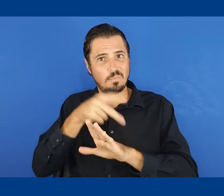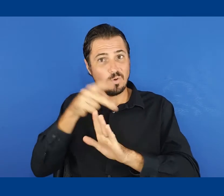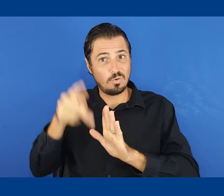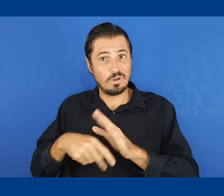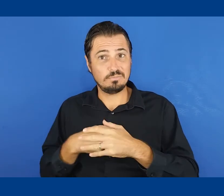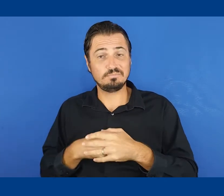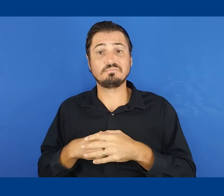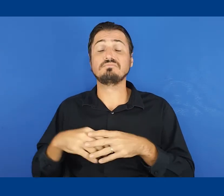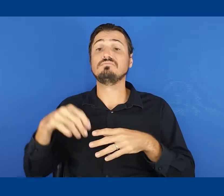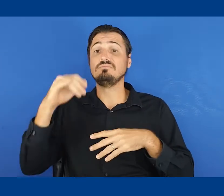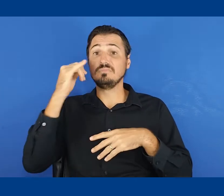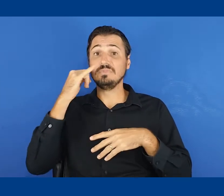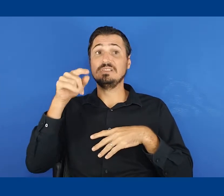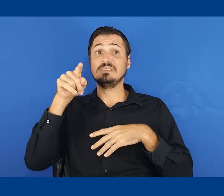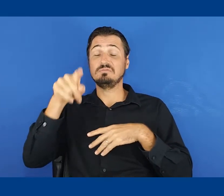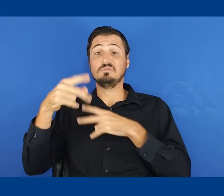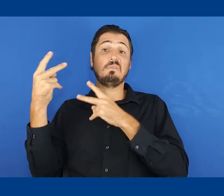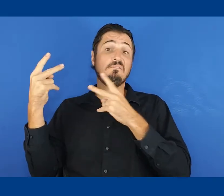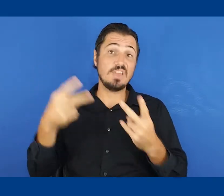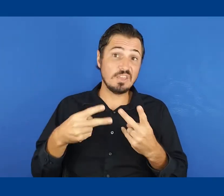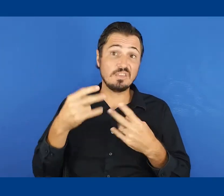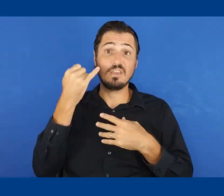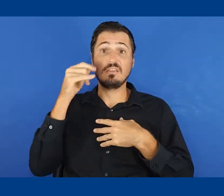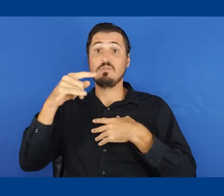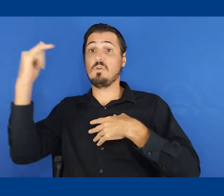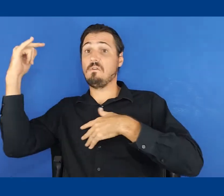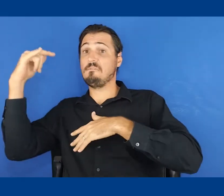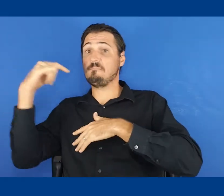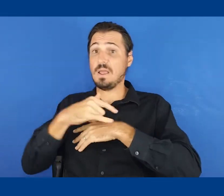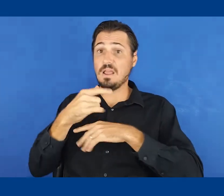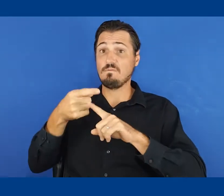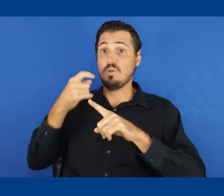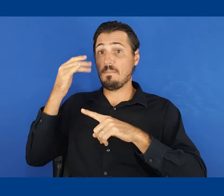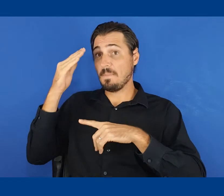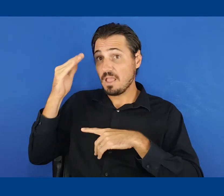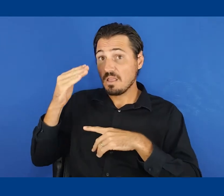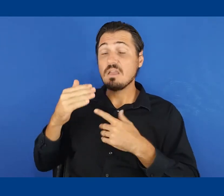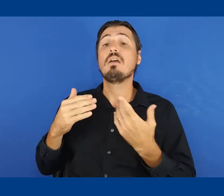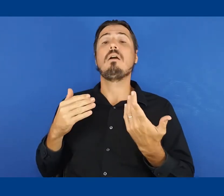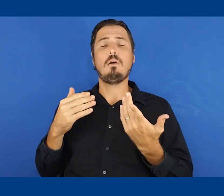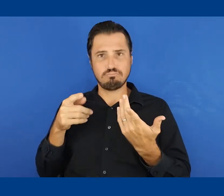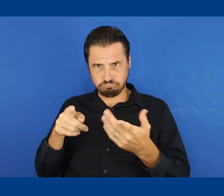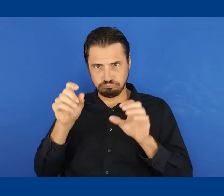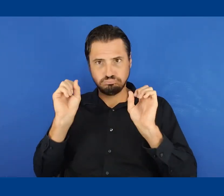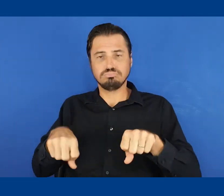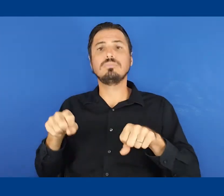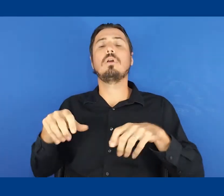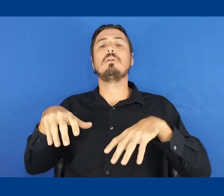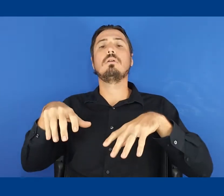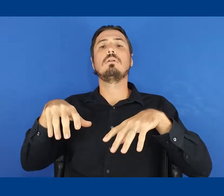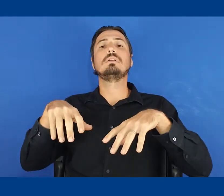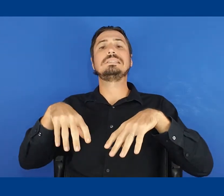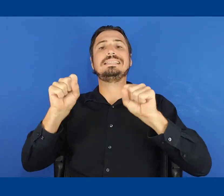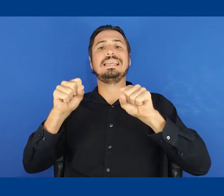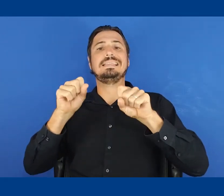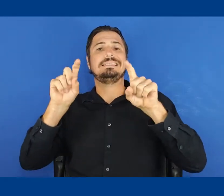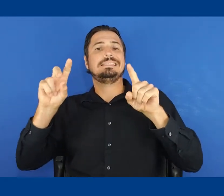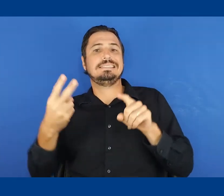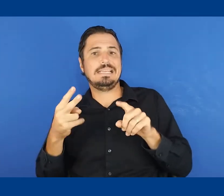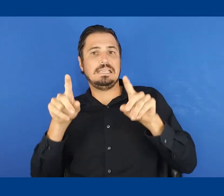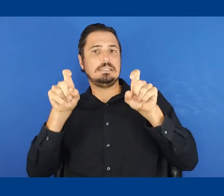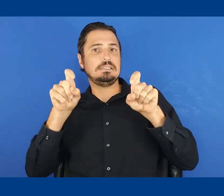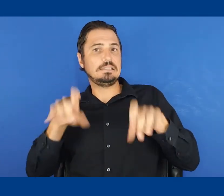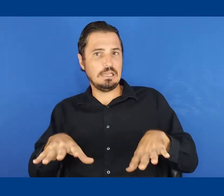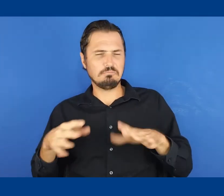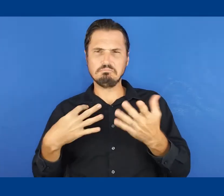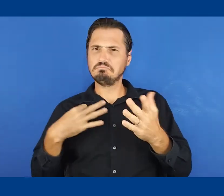or recently returned home from mainland travel, post-travel testing is available on a voluntary basis. This program